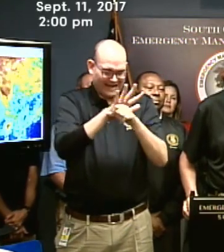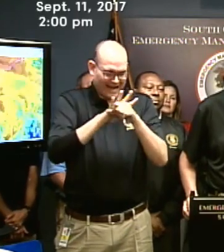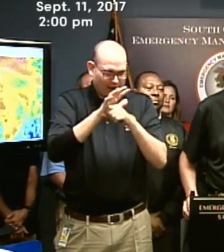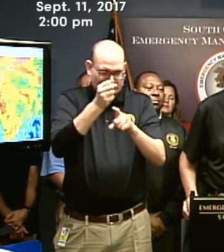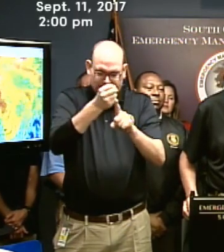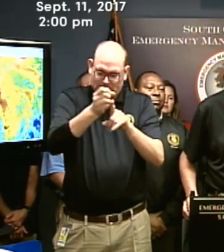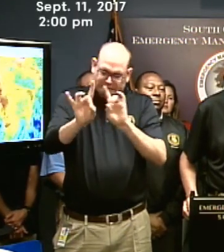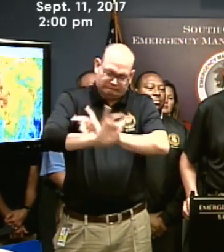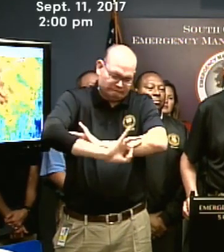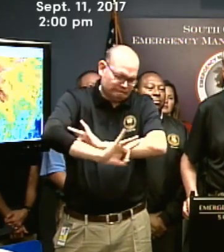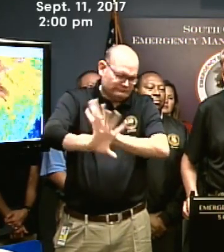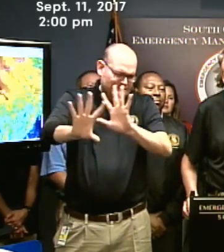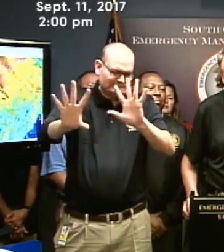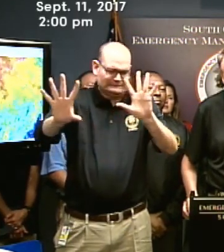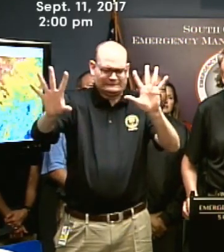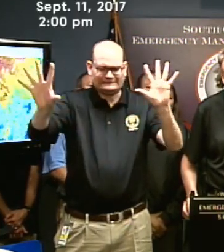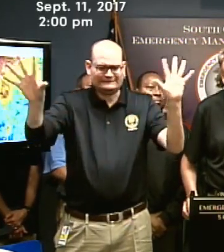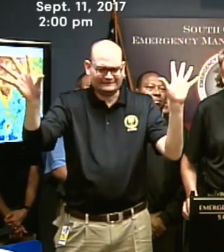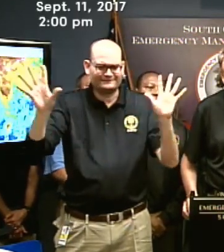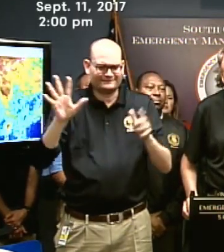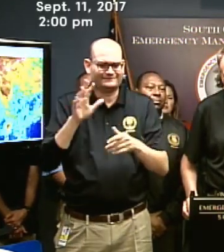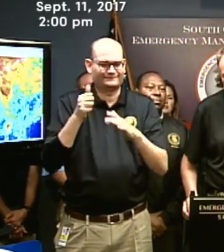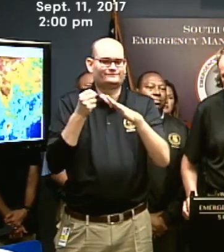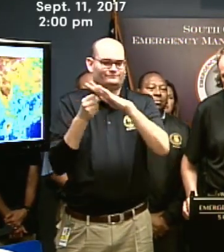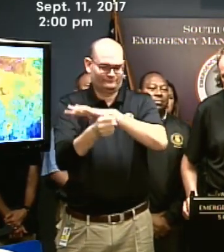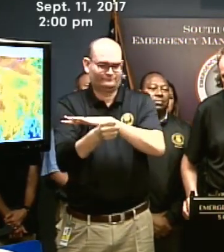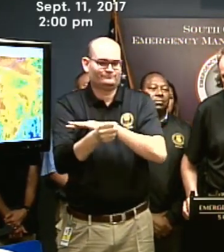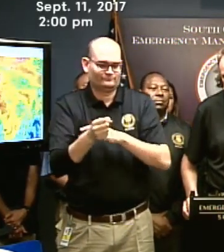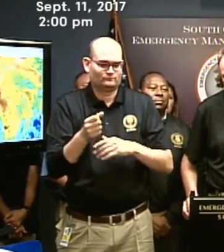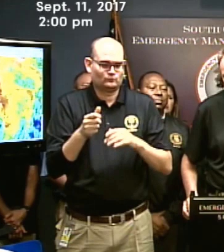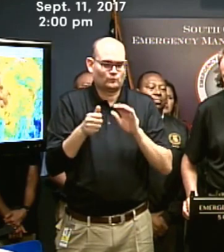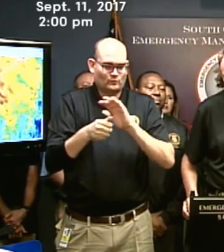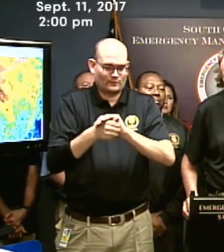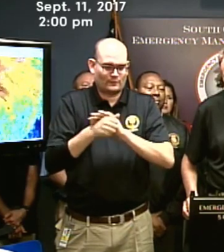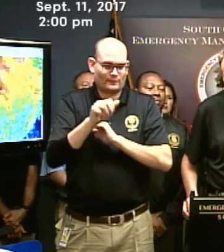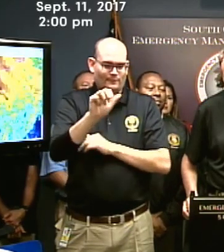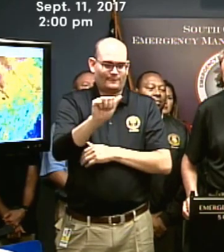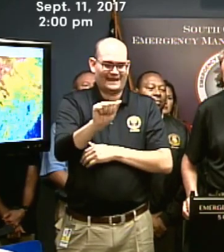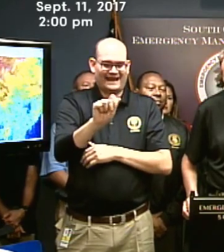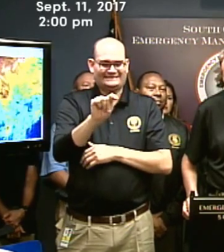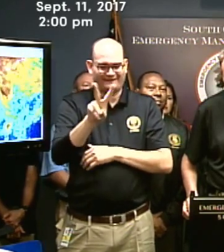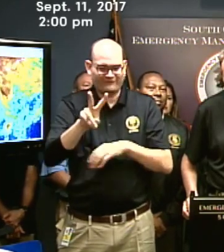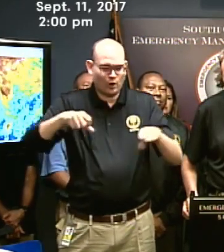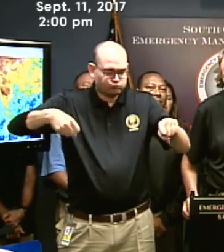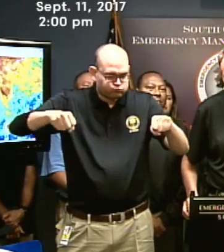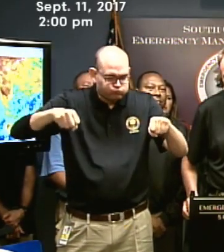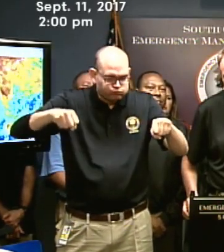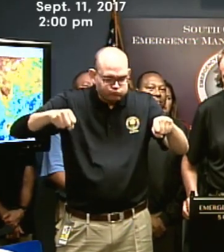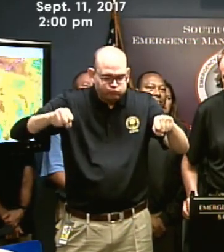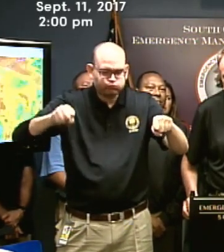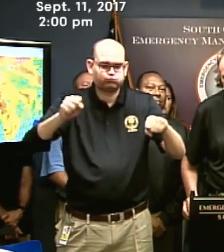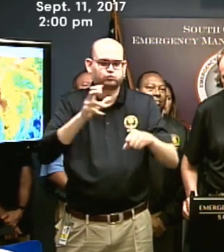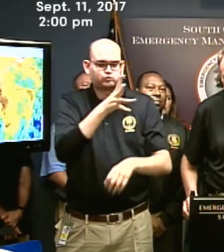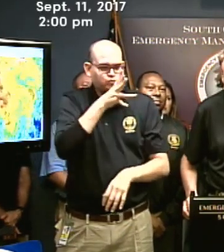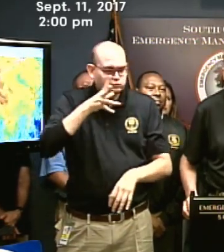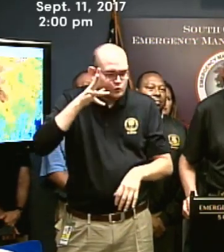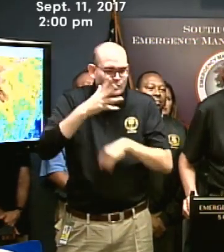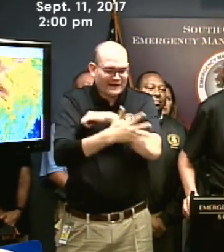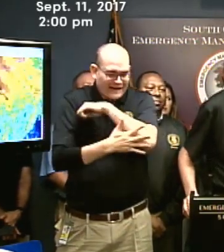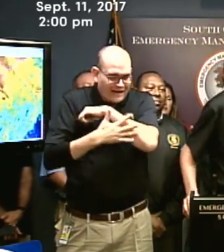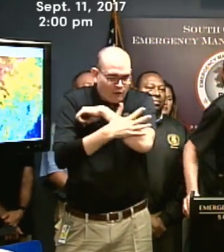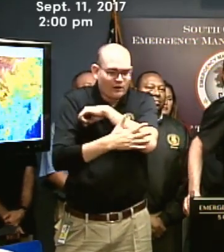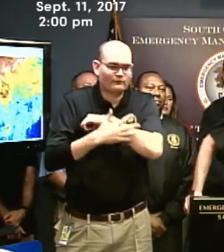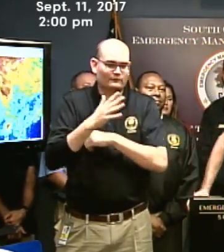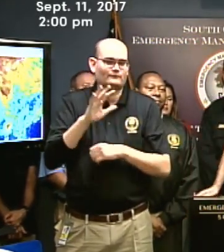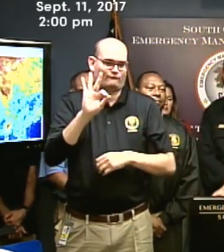away from populated areas, along with ATV all-terrain vehicles for rural search and rescue.